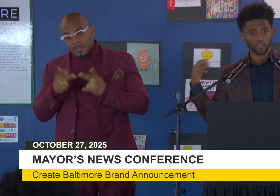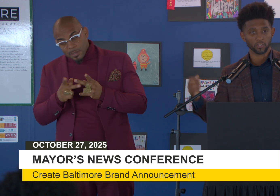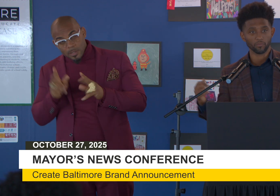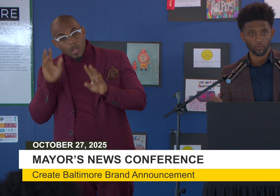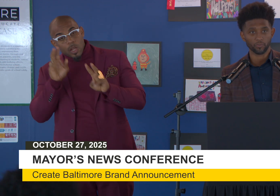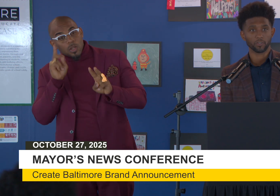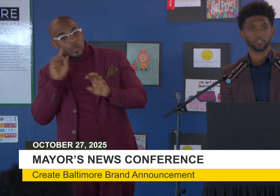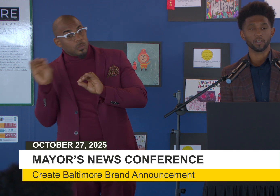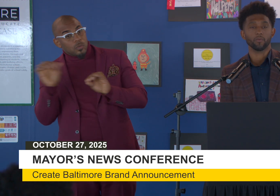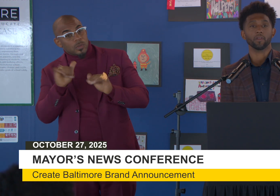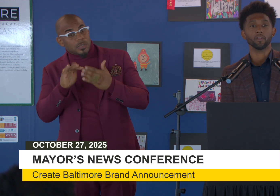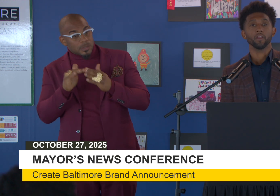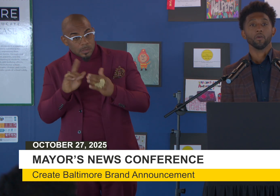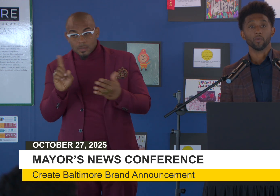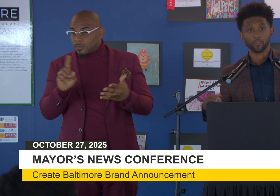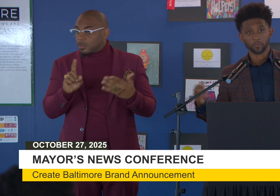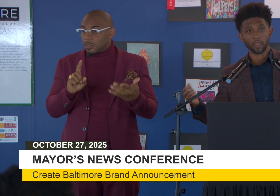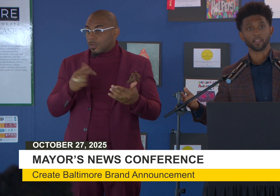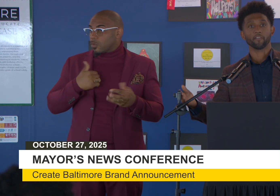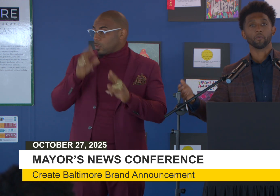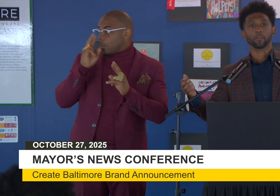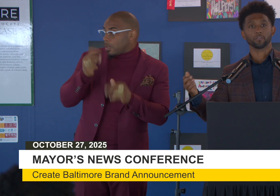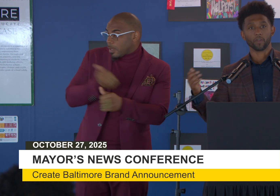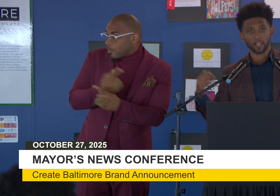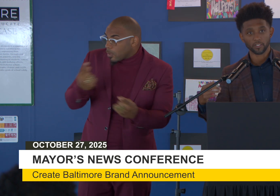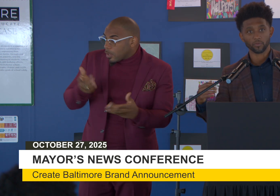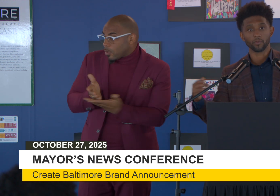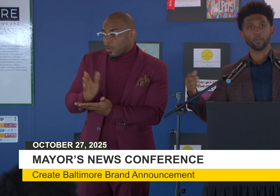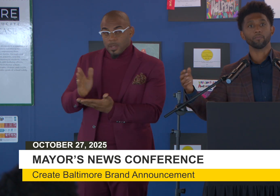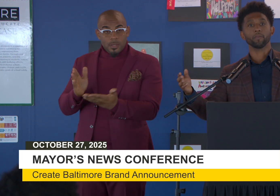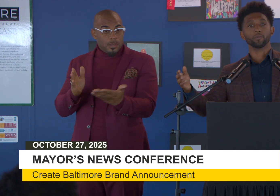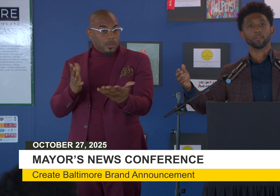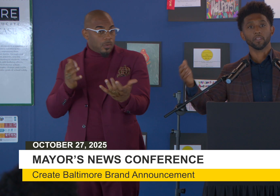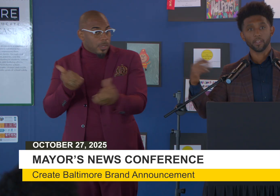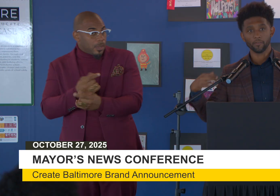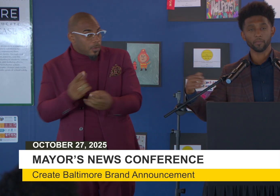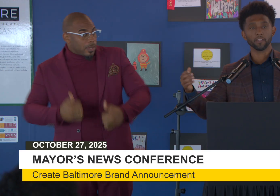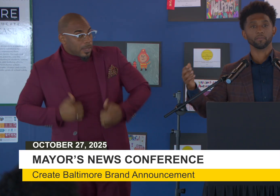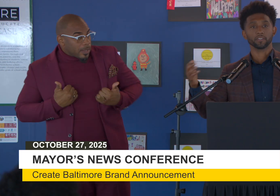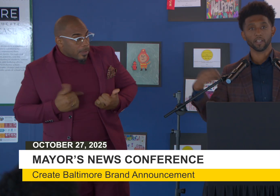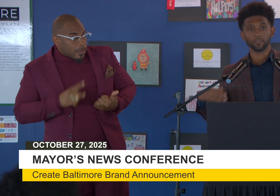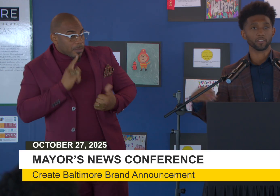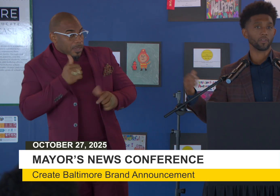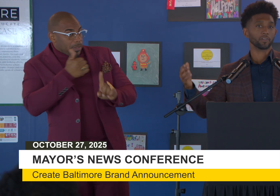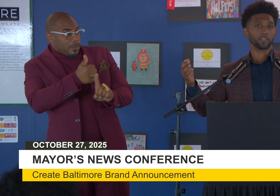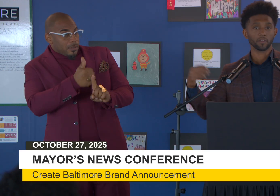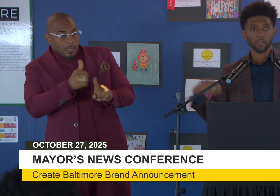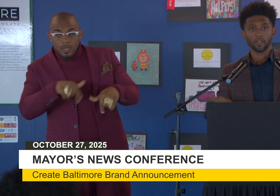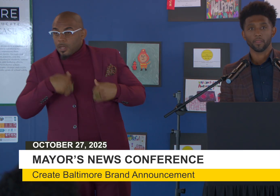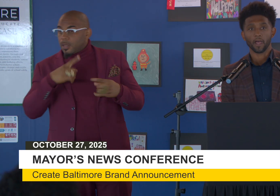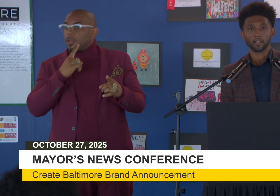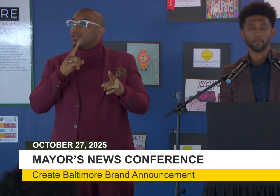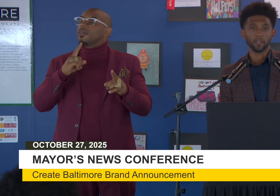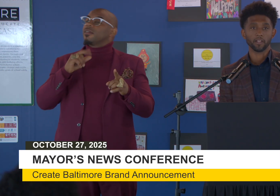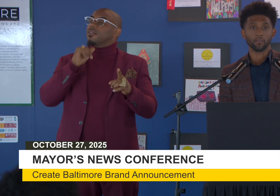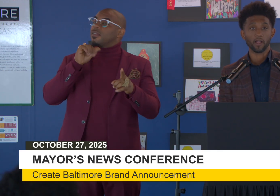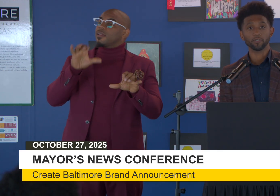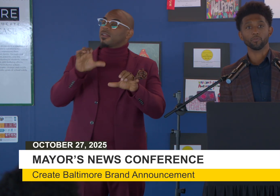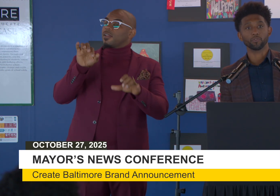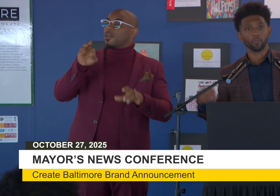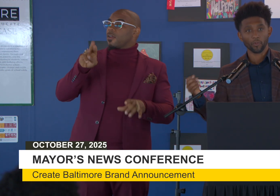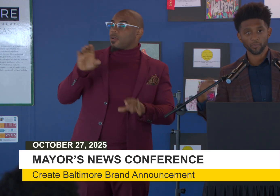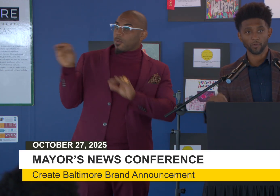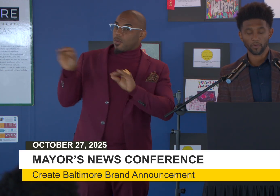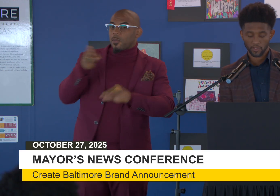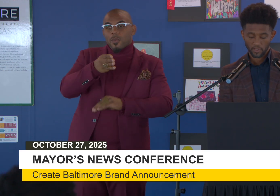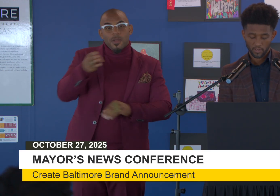and you're looking to move to a city where we respect everyone's rights, we want people to live and be themselves as long as they're not committing crimes,